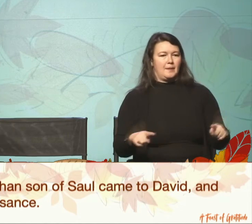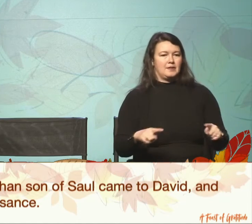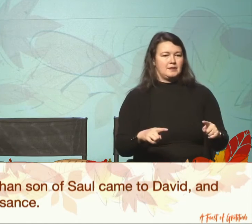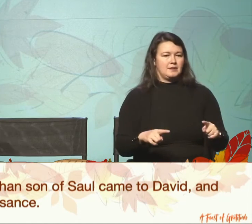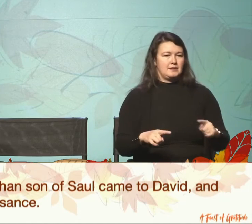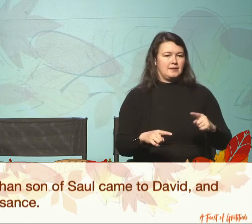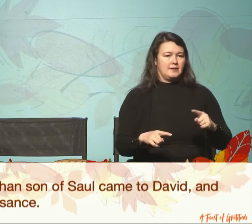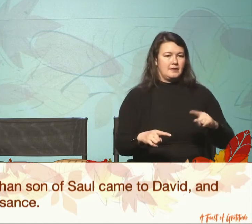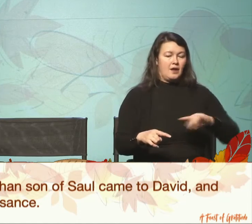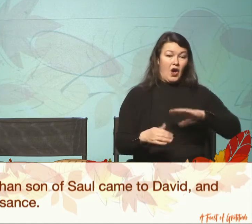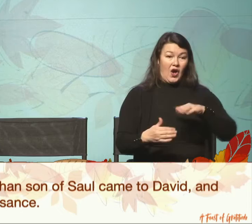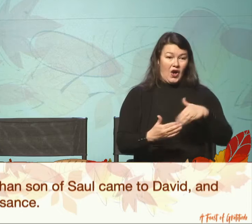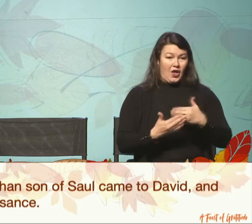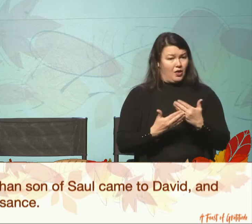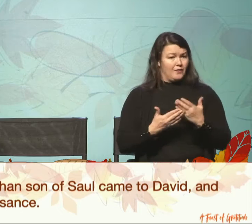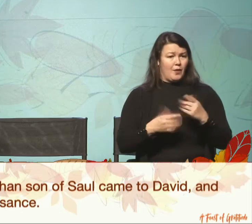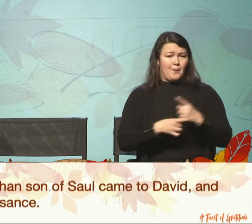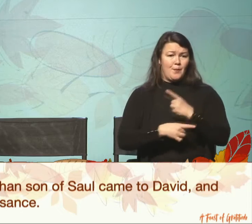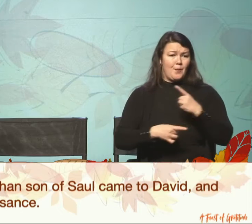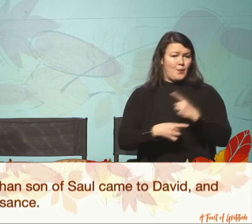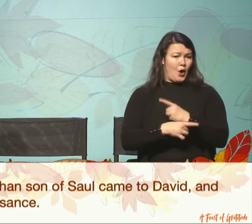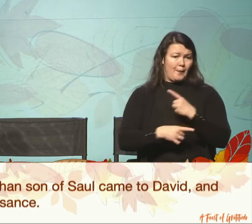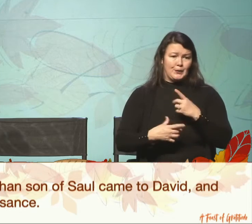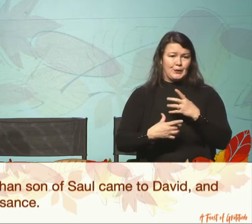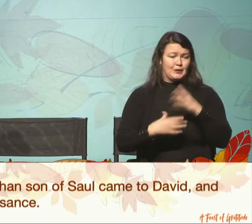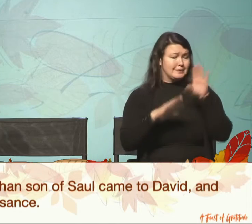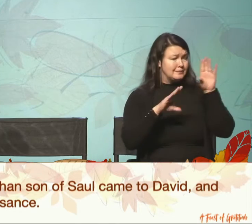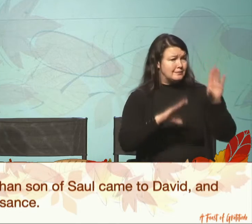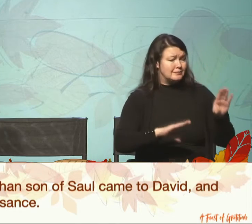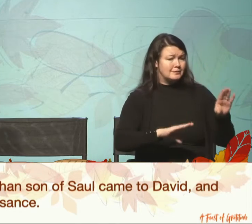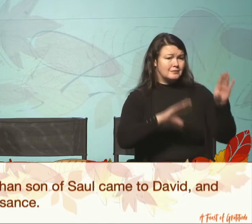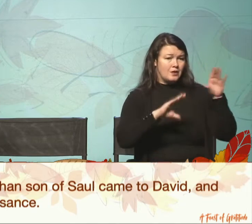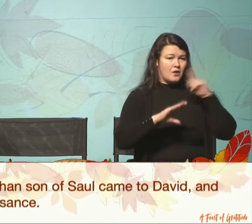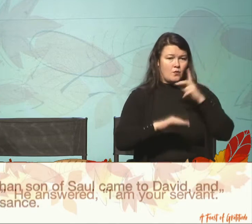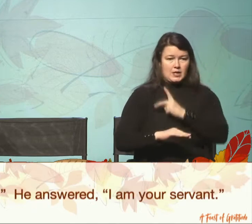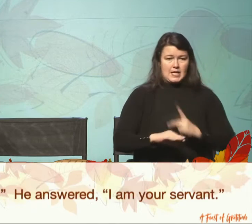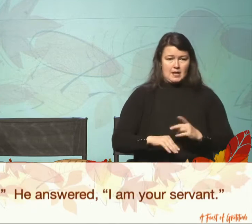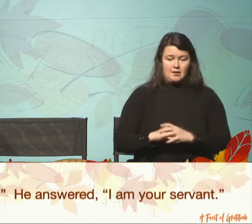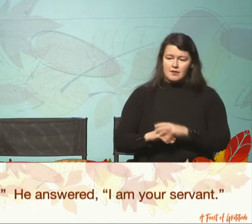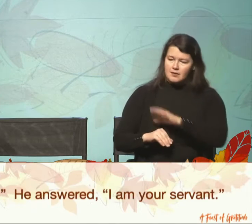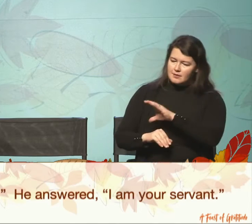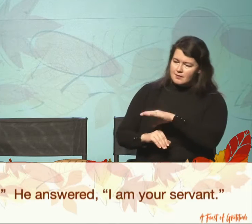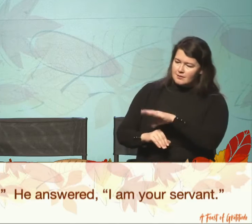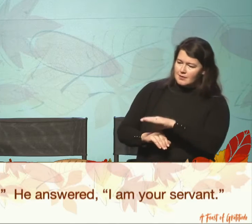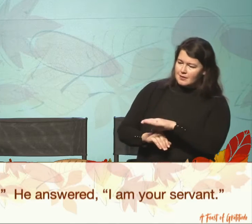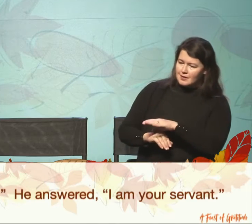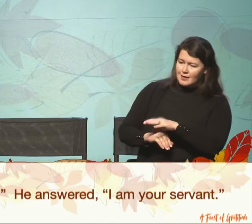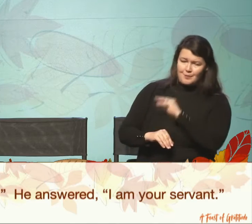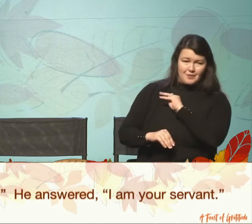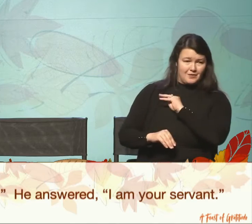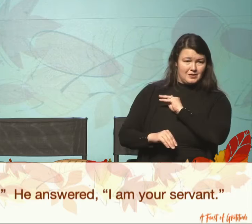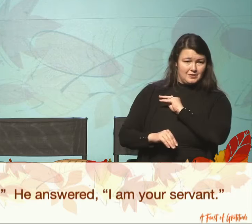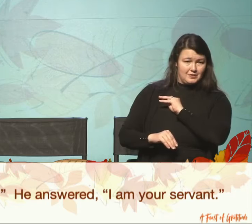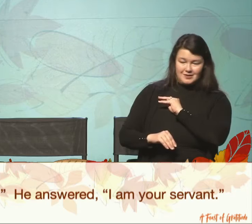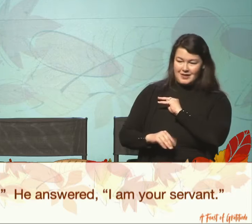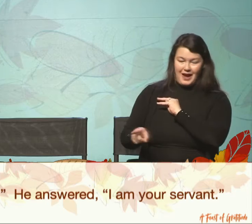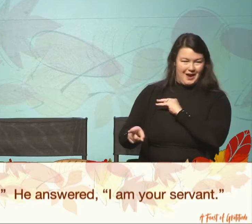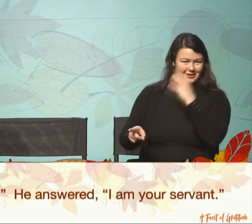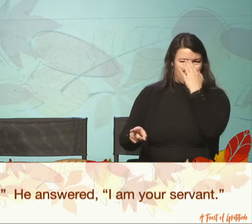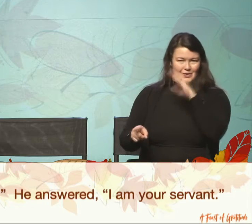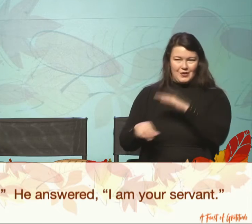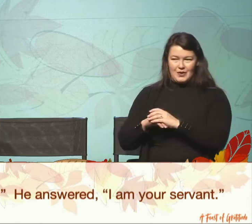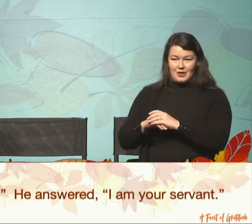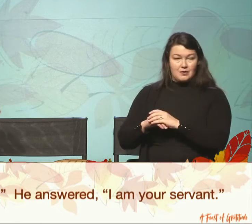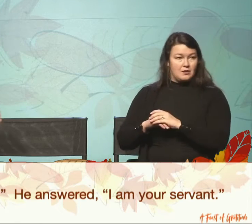the proper homage that you're supposed to. And David says, Mephibosheth. And again, I wonder if Mephibosheth was